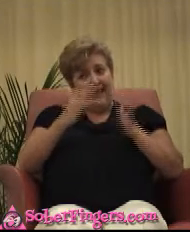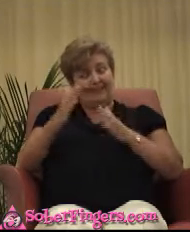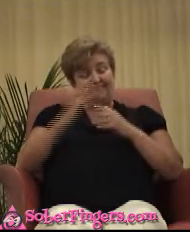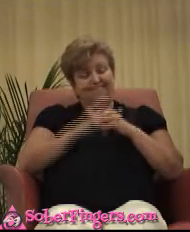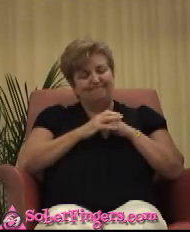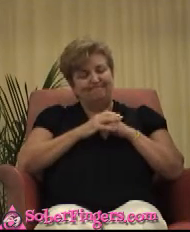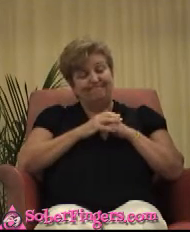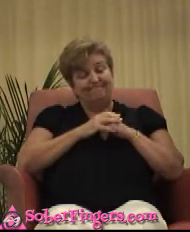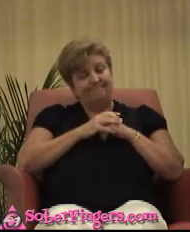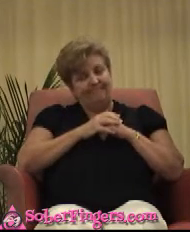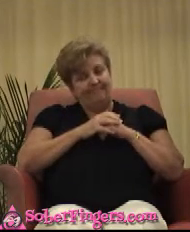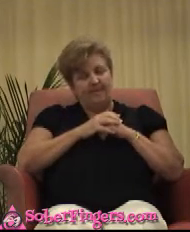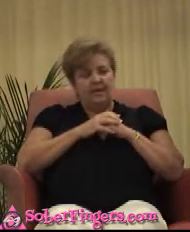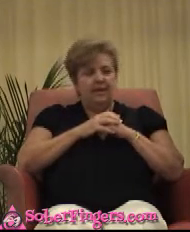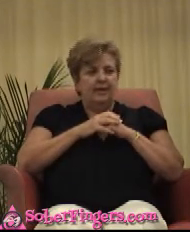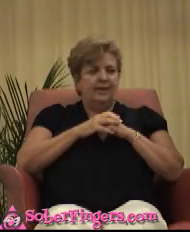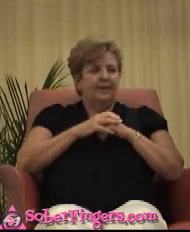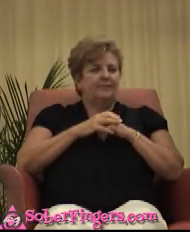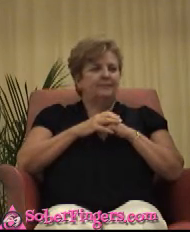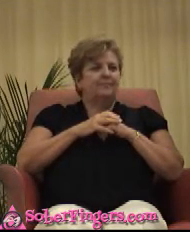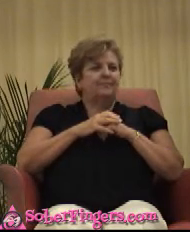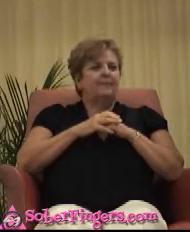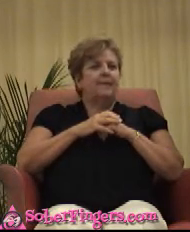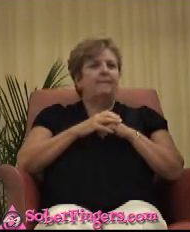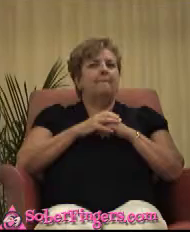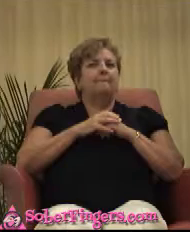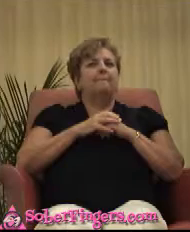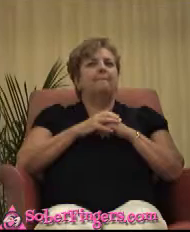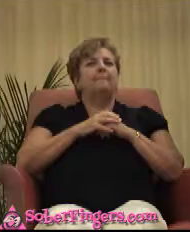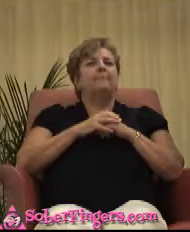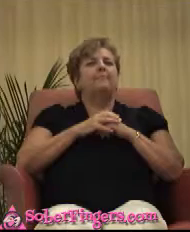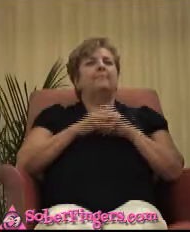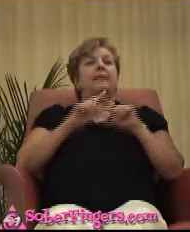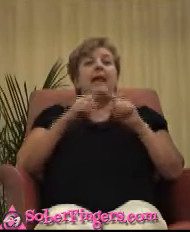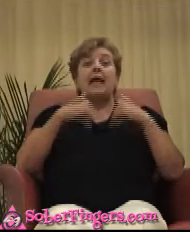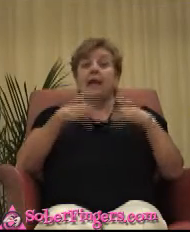I came out of there, I had a lot of experiences in there.